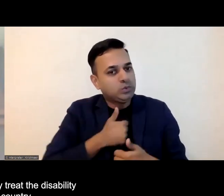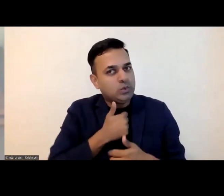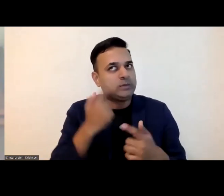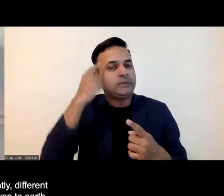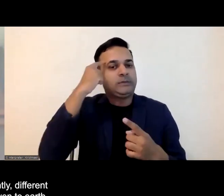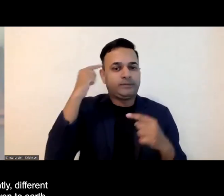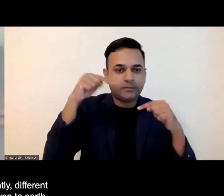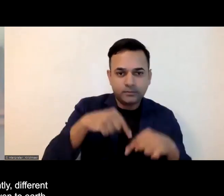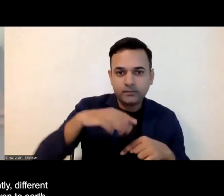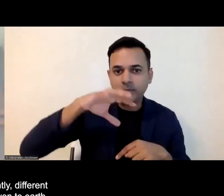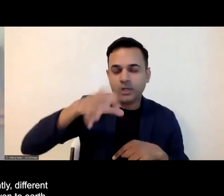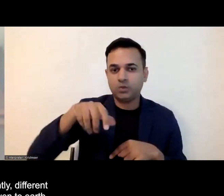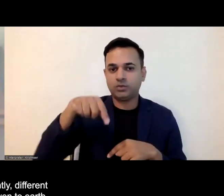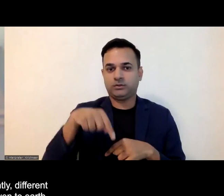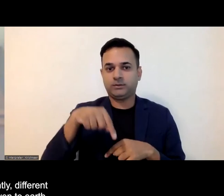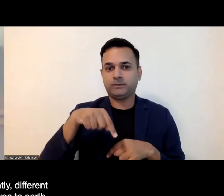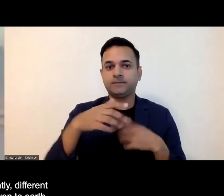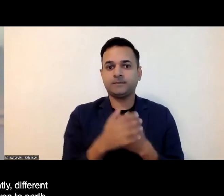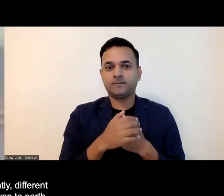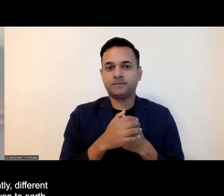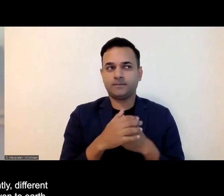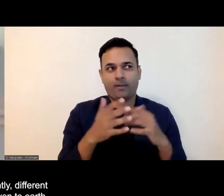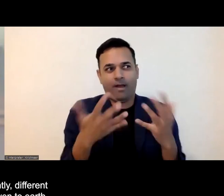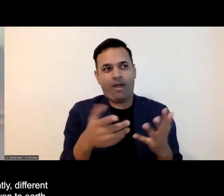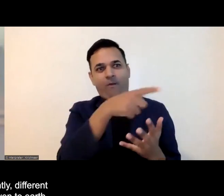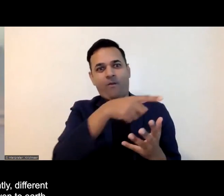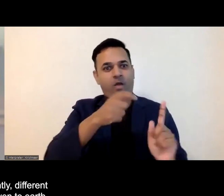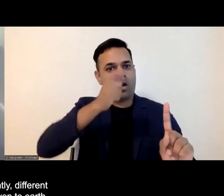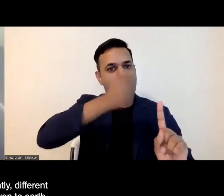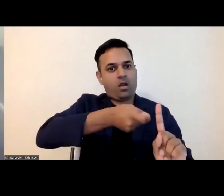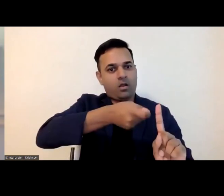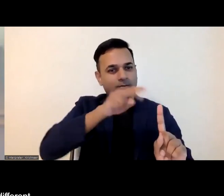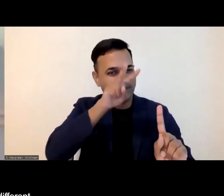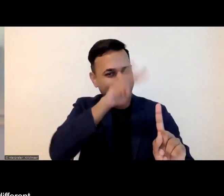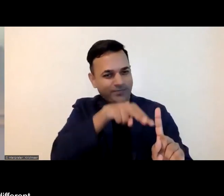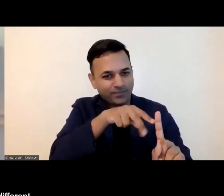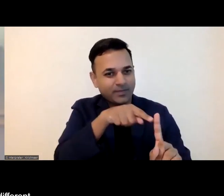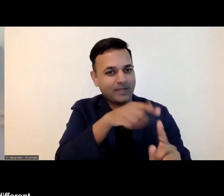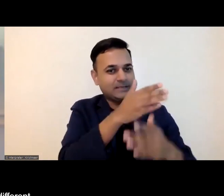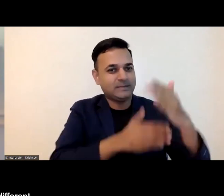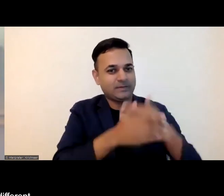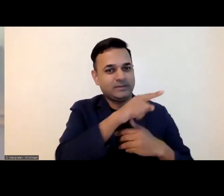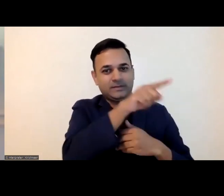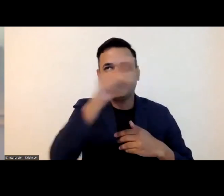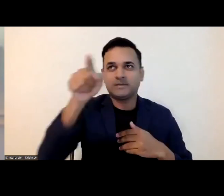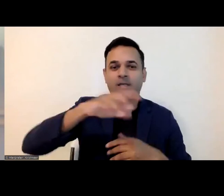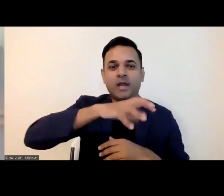country is amazing, different from heaven to earth. Very